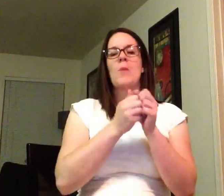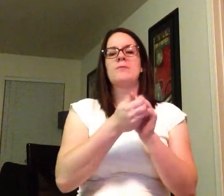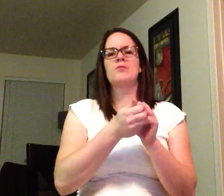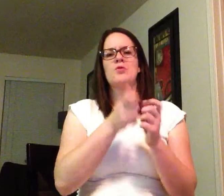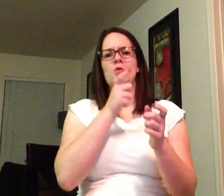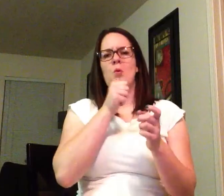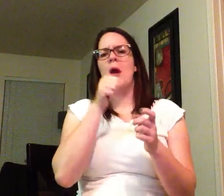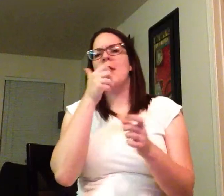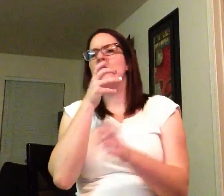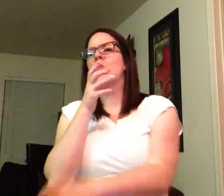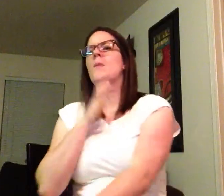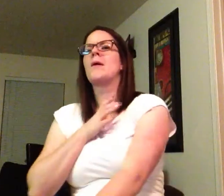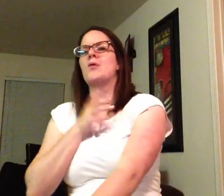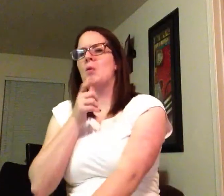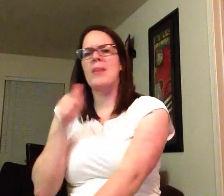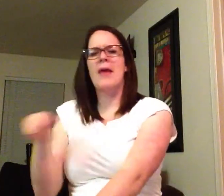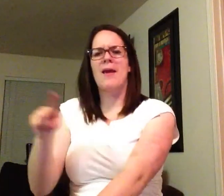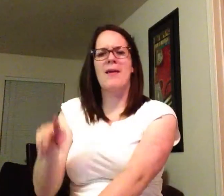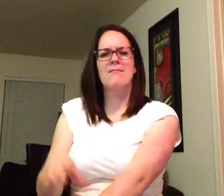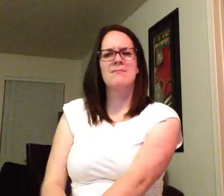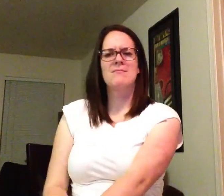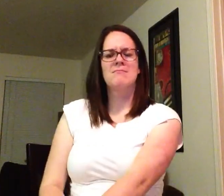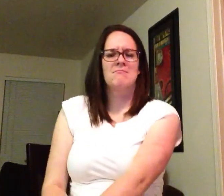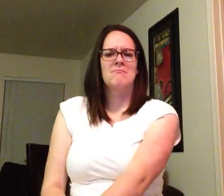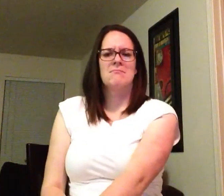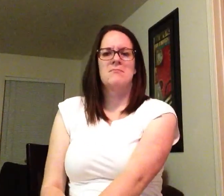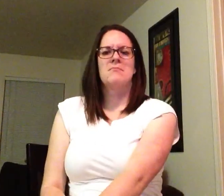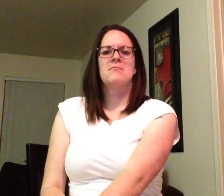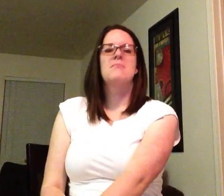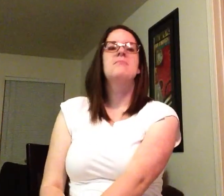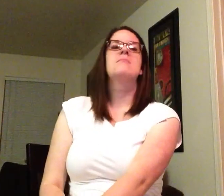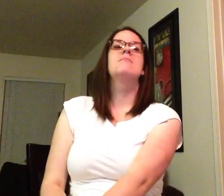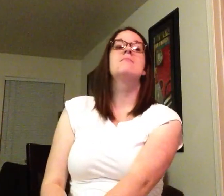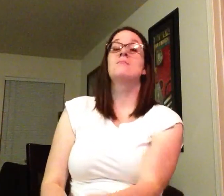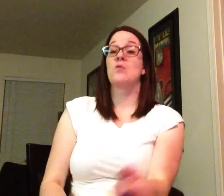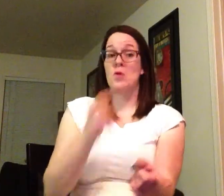other women on these dating sites? I found Smiley Girl in 1978.